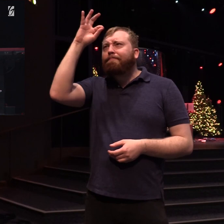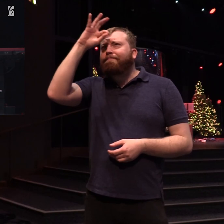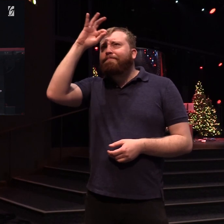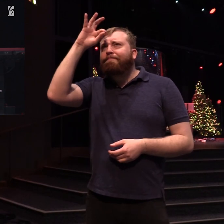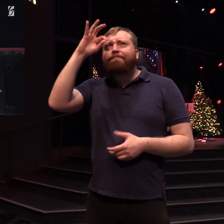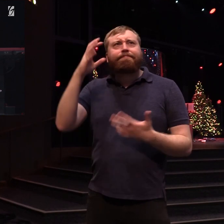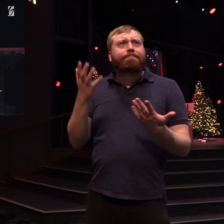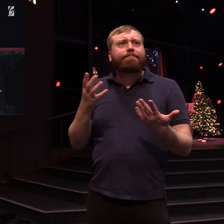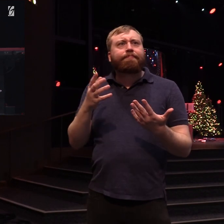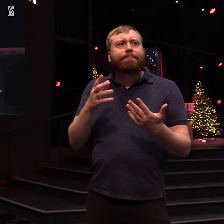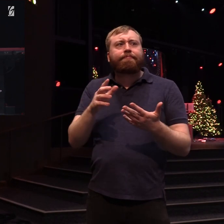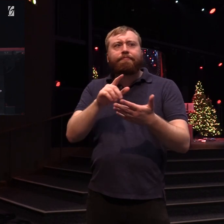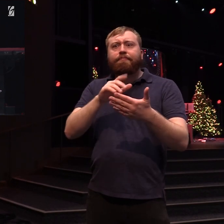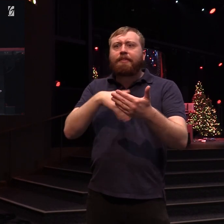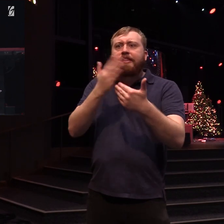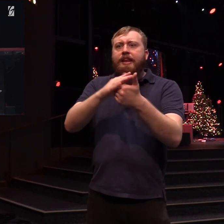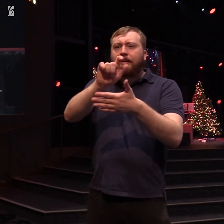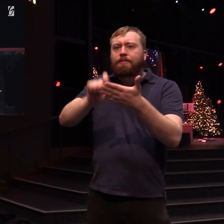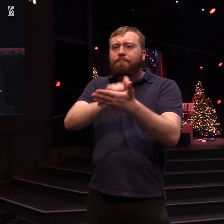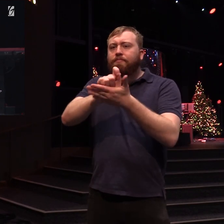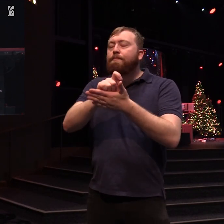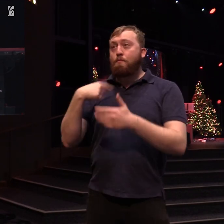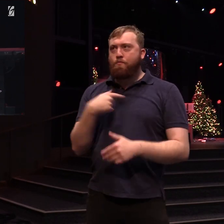do. We do.